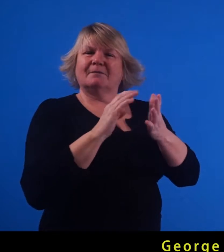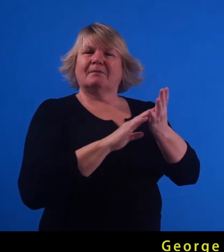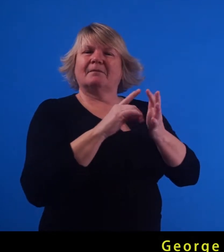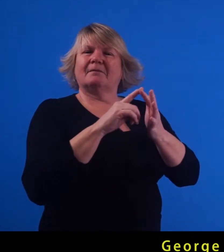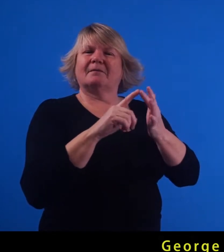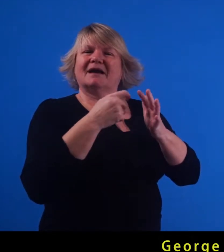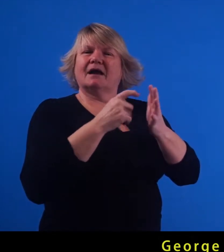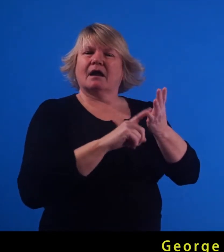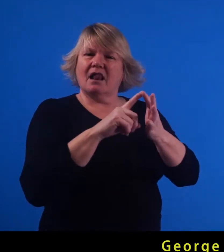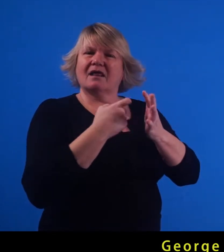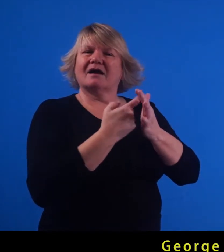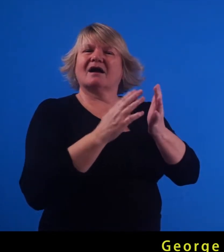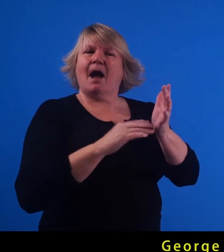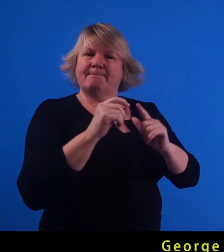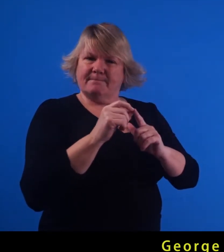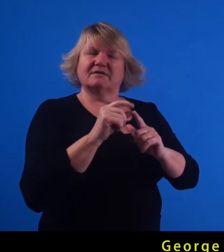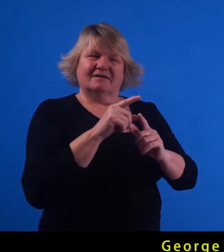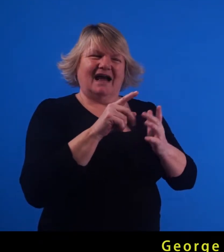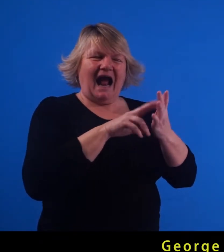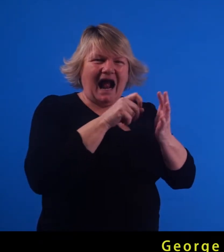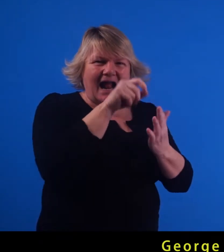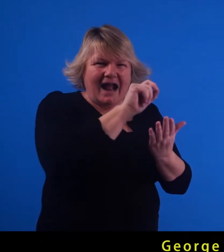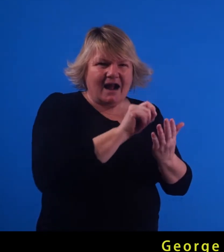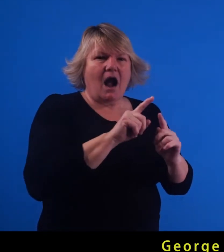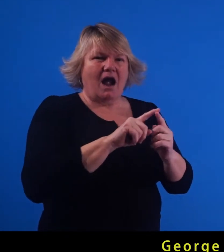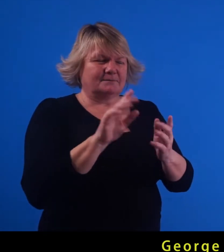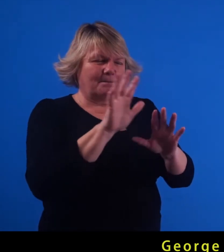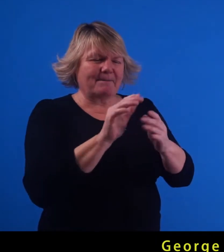George Meikle Kemp. Ink and wash on paper.